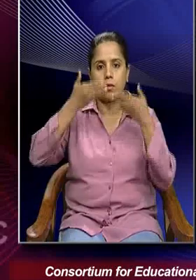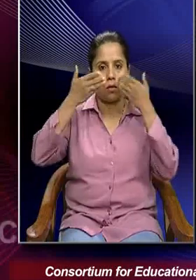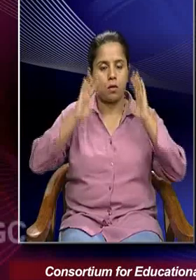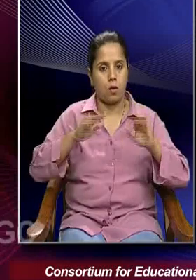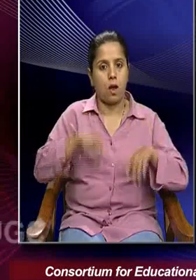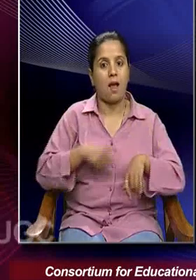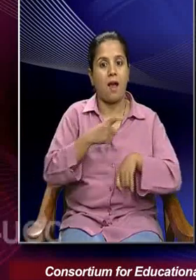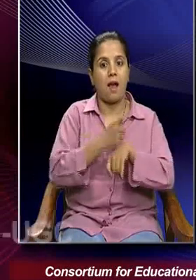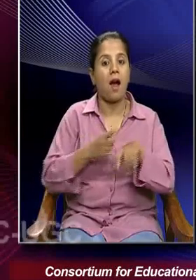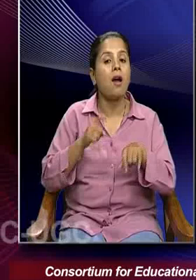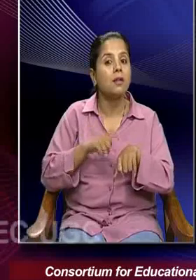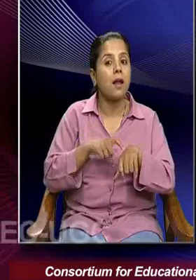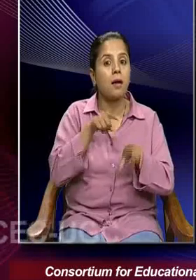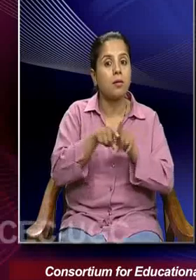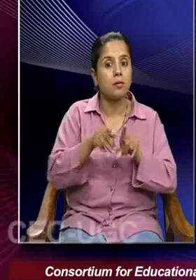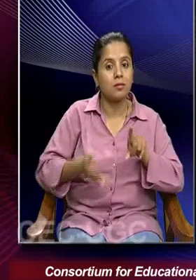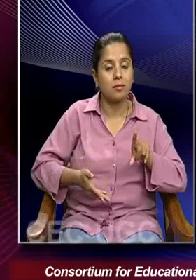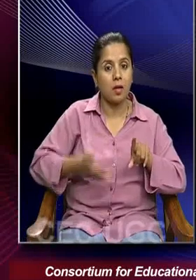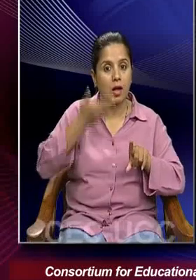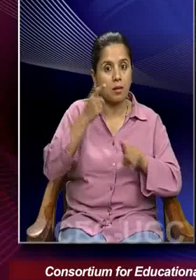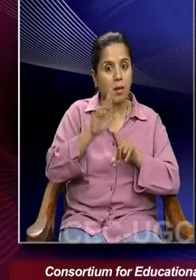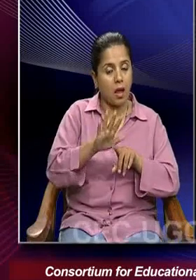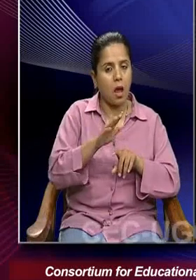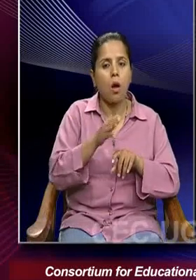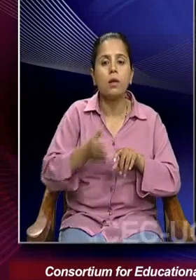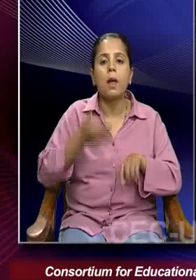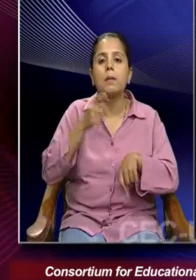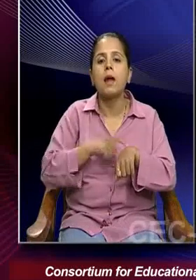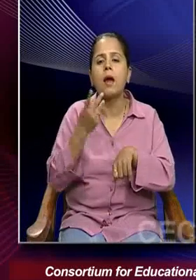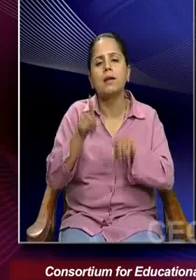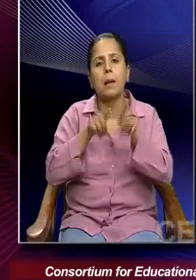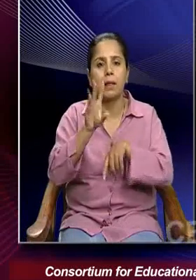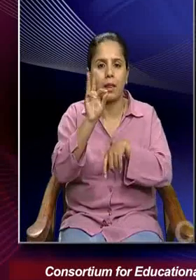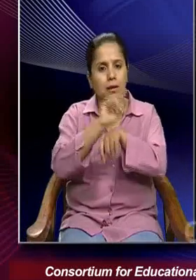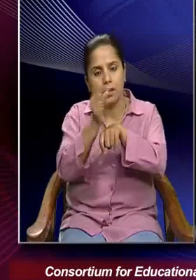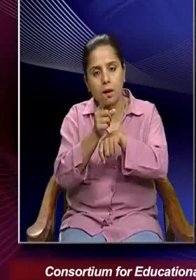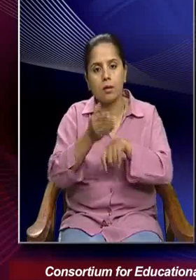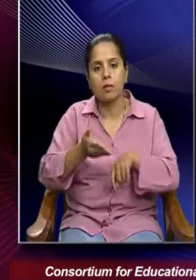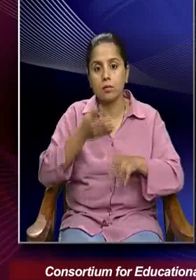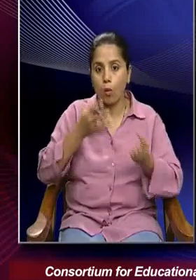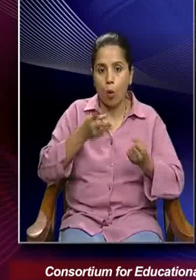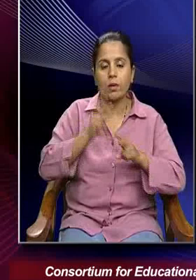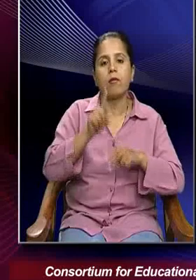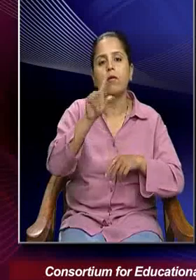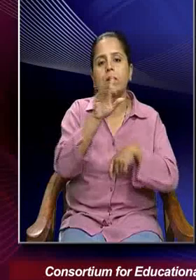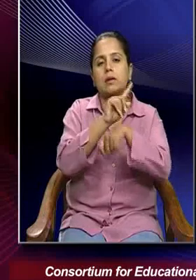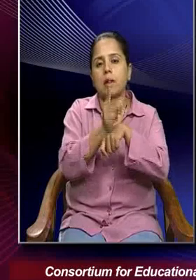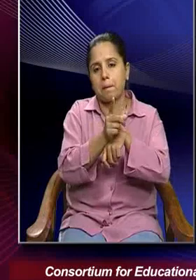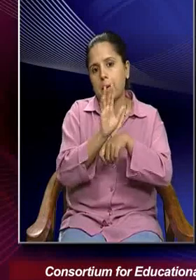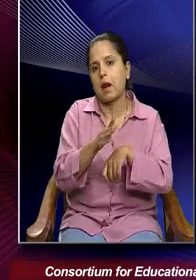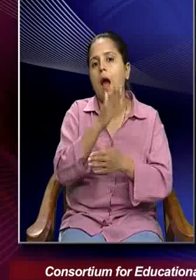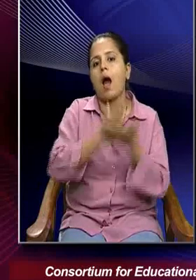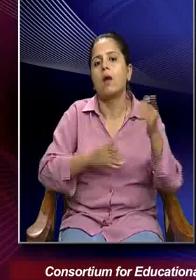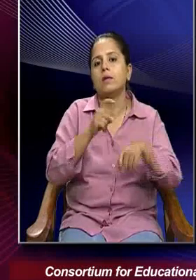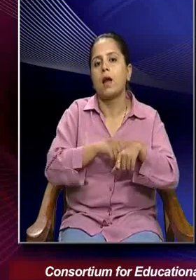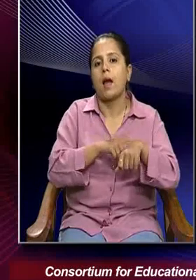the time taken in inhaling. So the time that you have taken in inhaling, you have to take